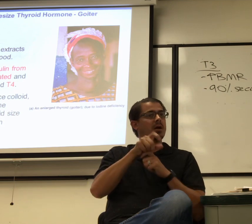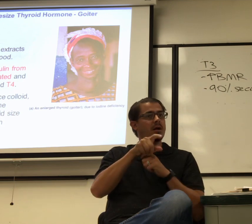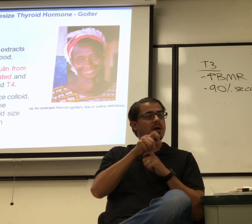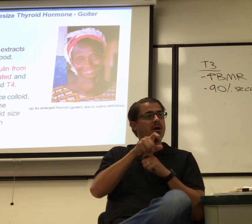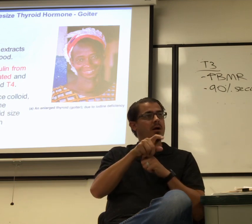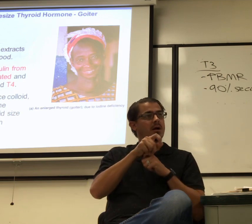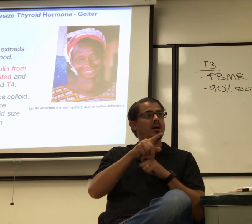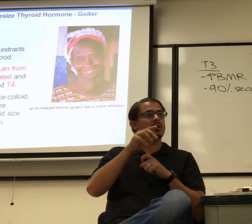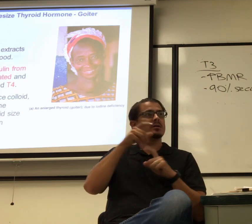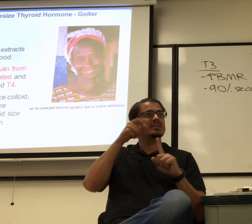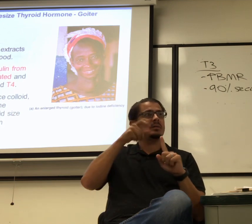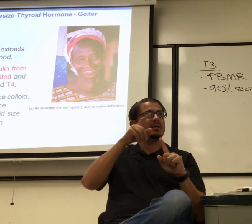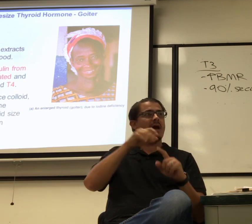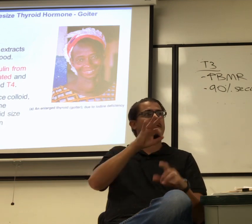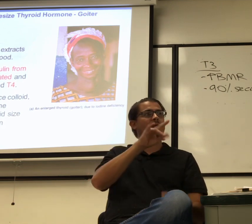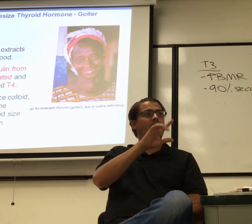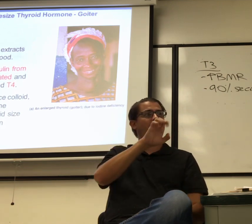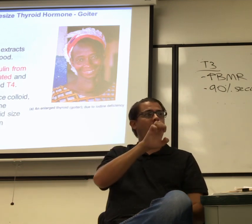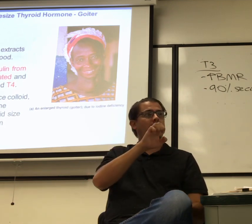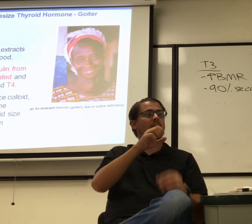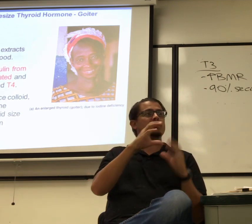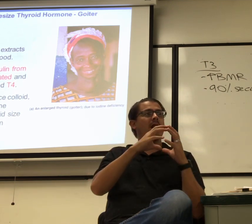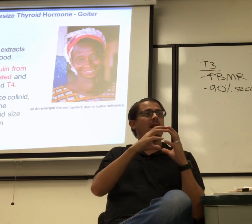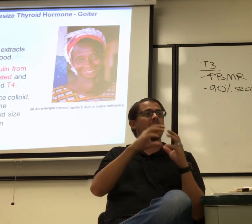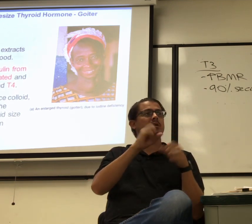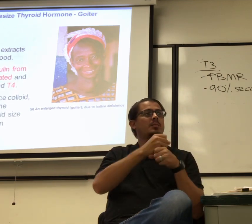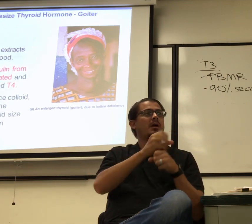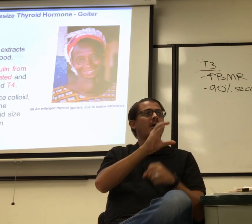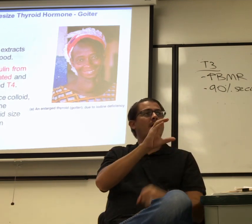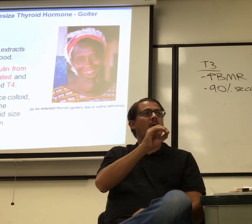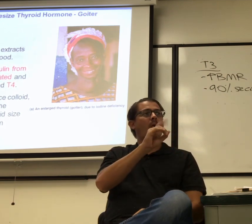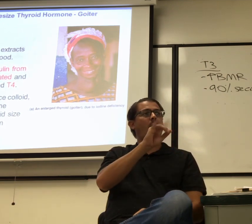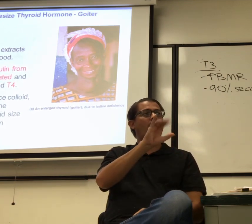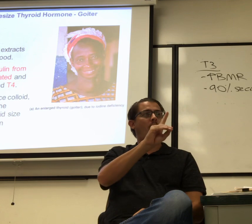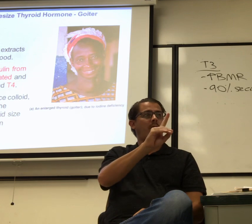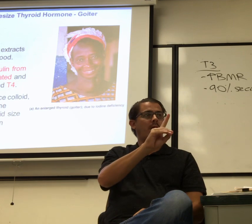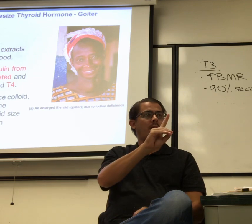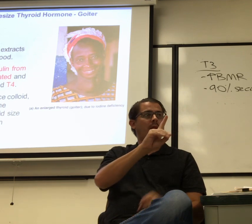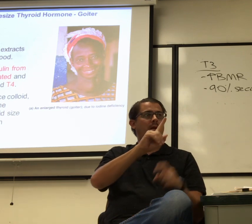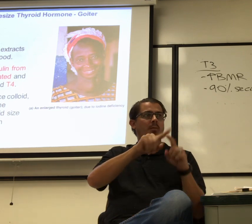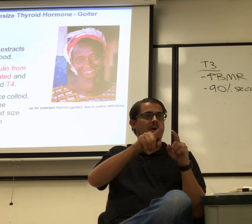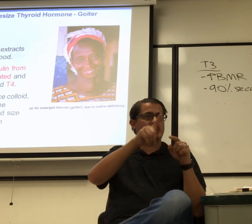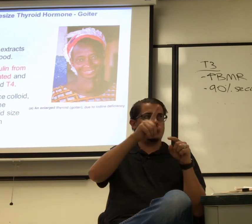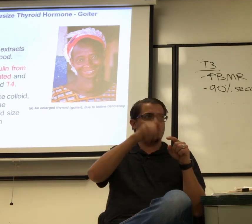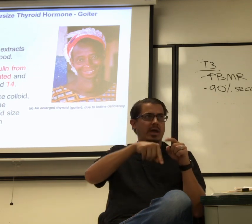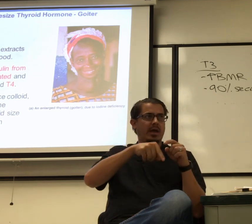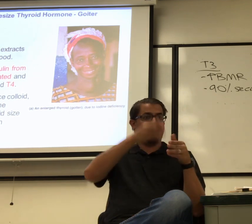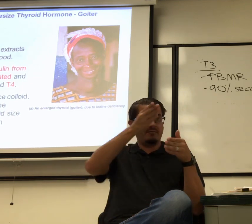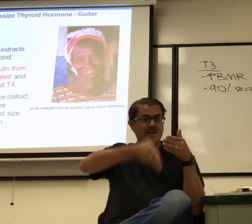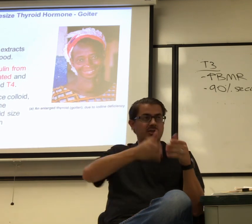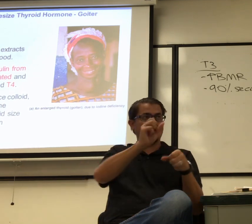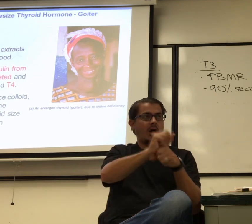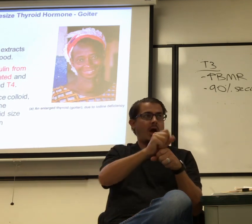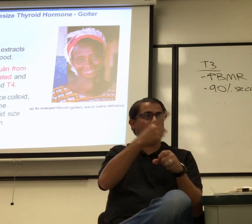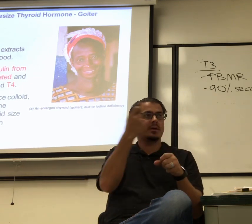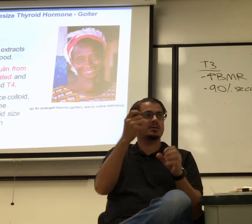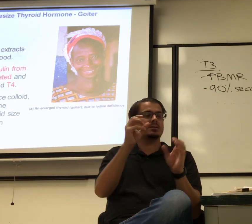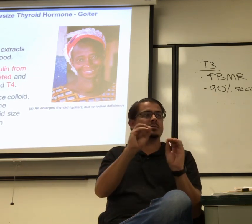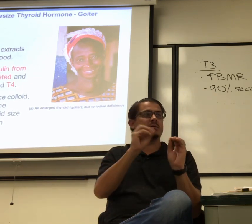thyroid hormone, so it keeps secreting TSH, and you keep secreting the follicle, you keep stimulating the follicle cells